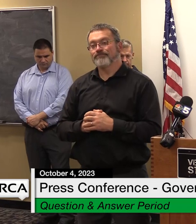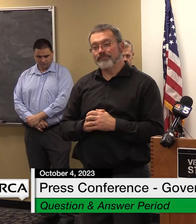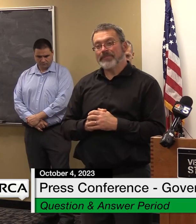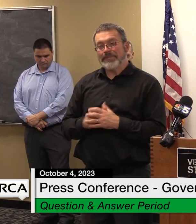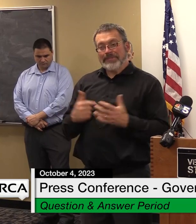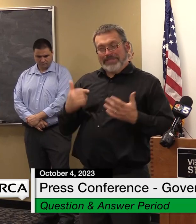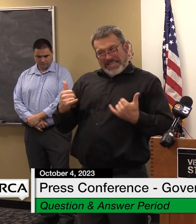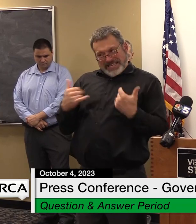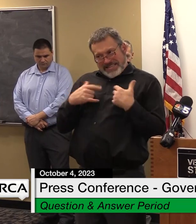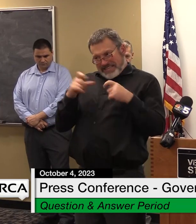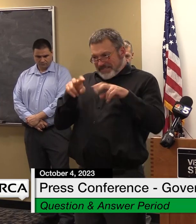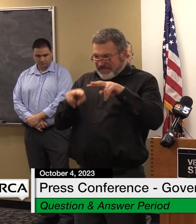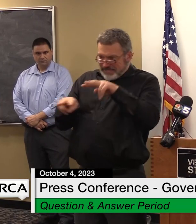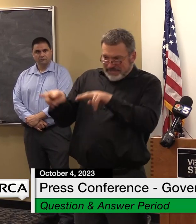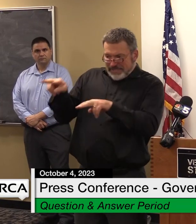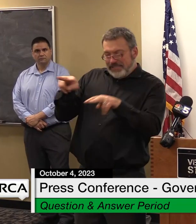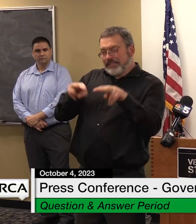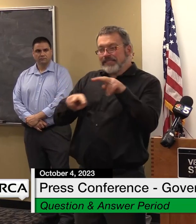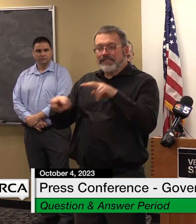self-sufficient.